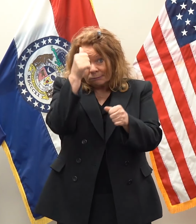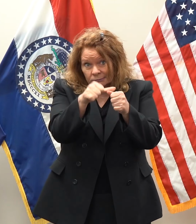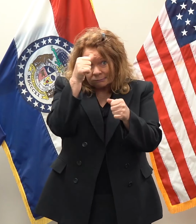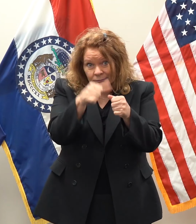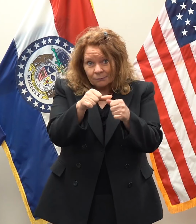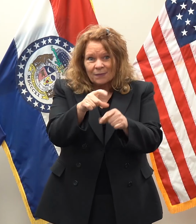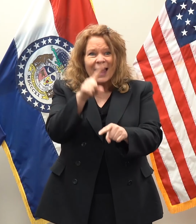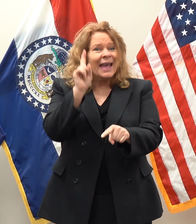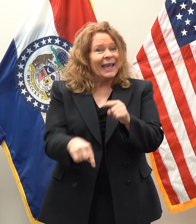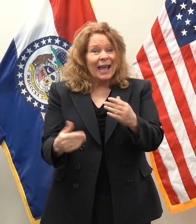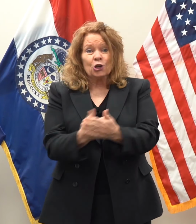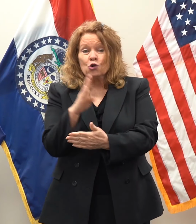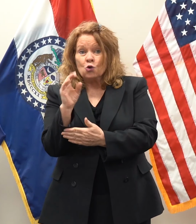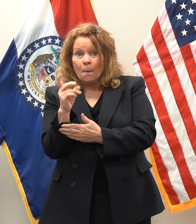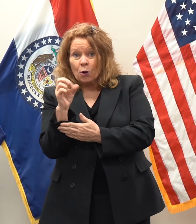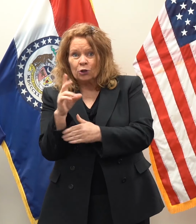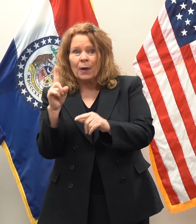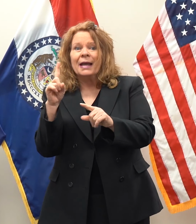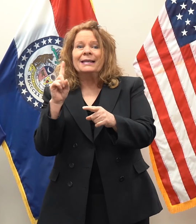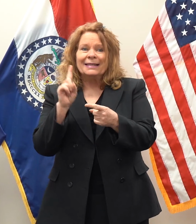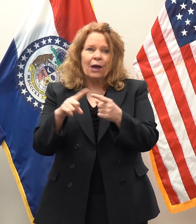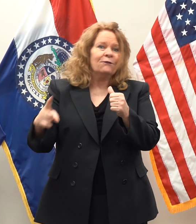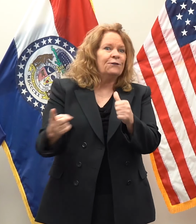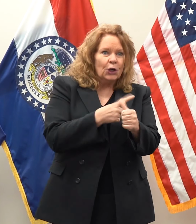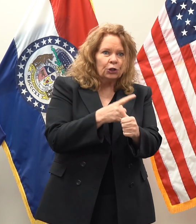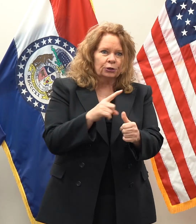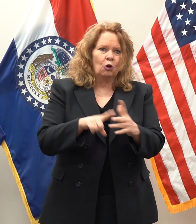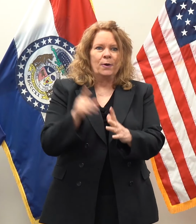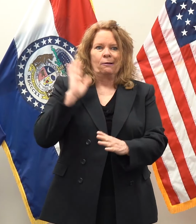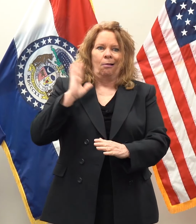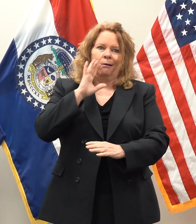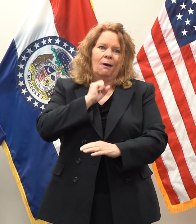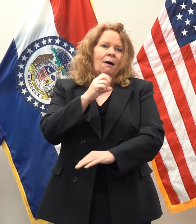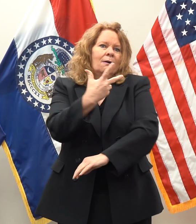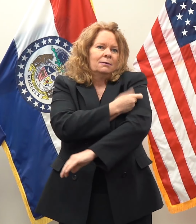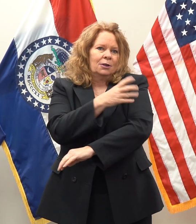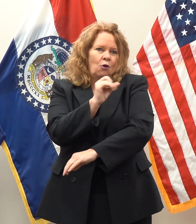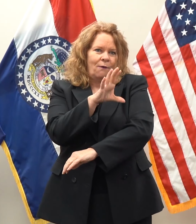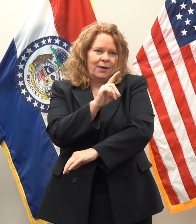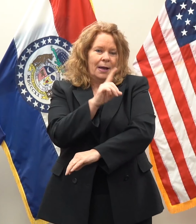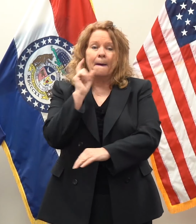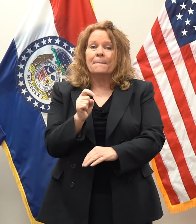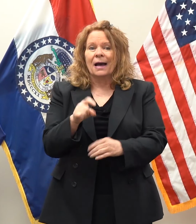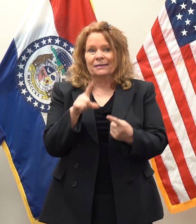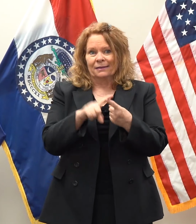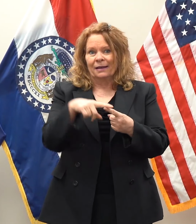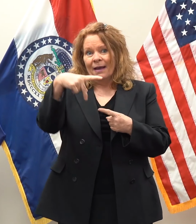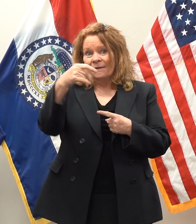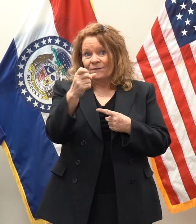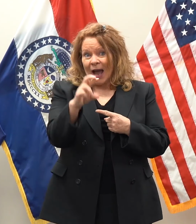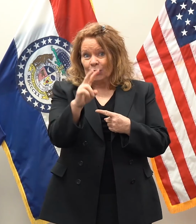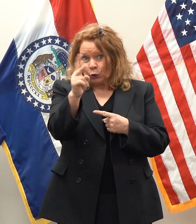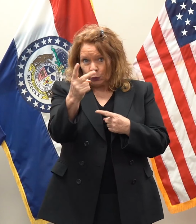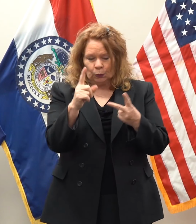is you can't get the new booster until you've gotten the initial COVID-19 vaccine. That means either 2 doses of Pfizer or 2 doses